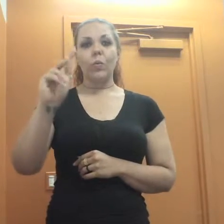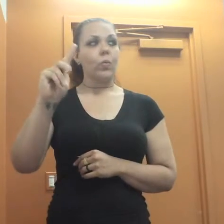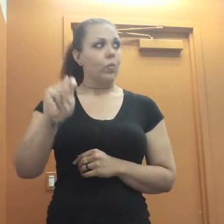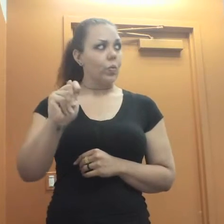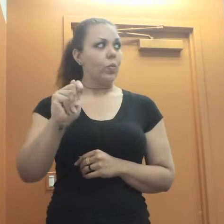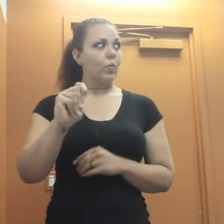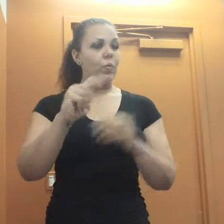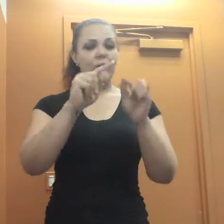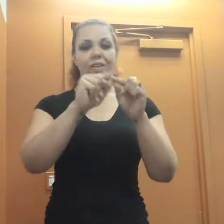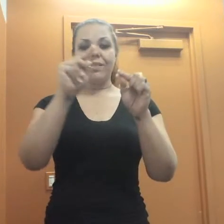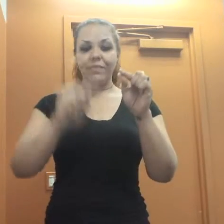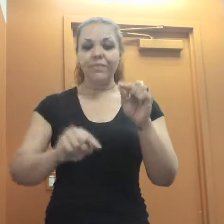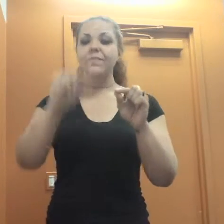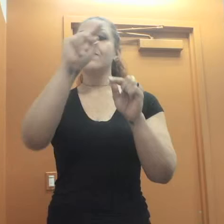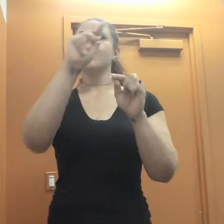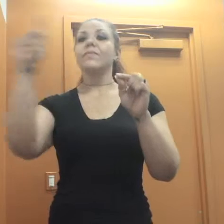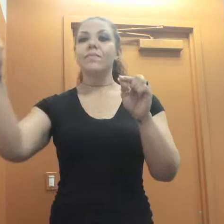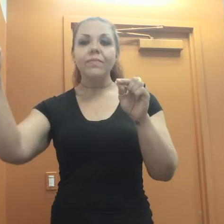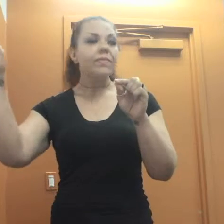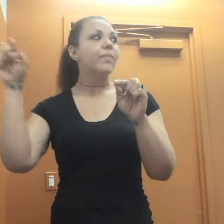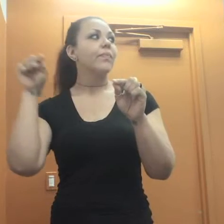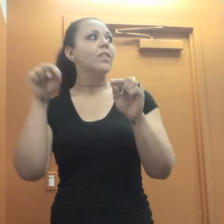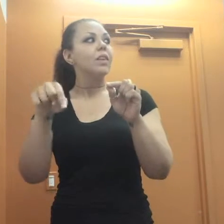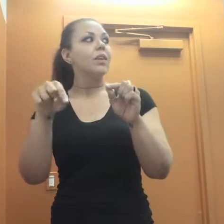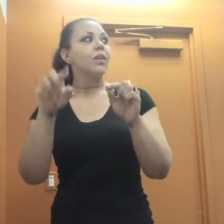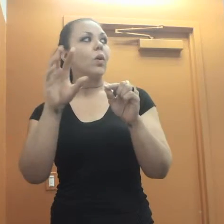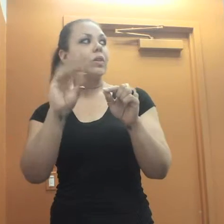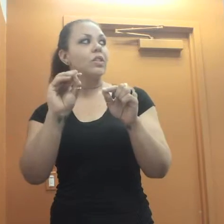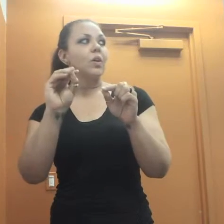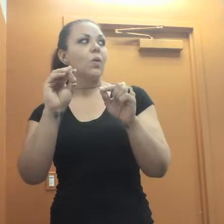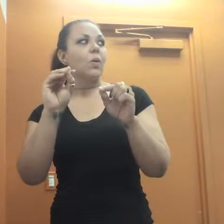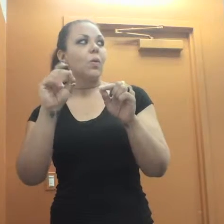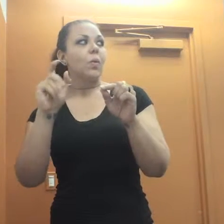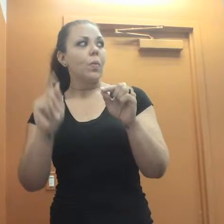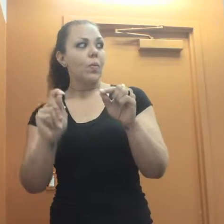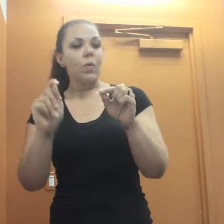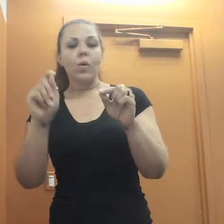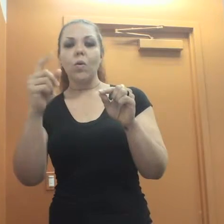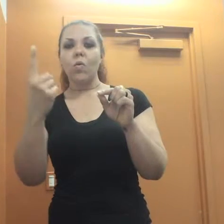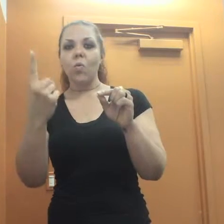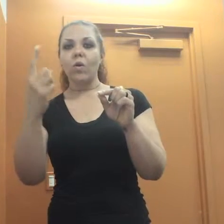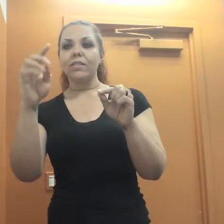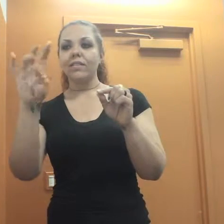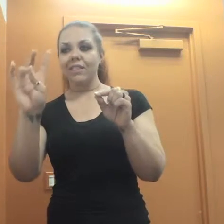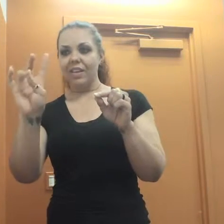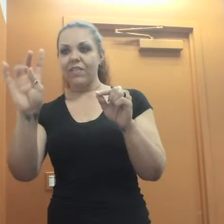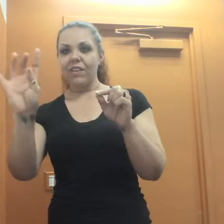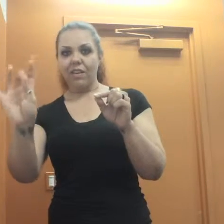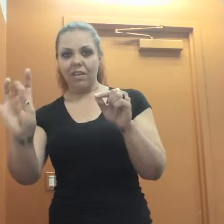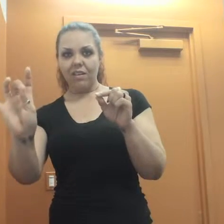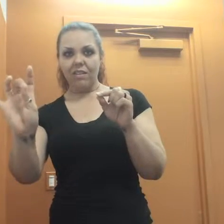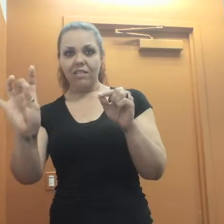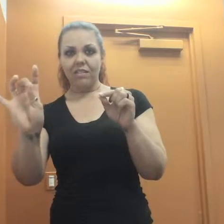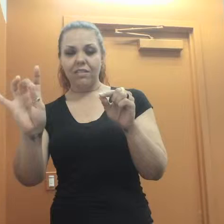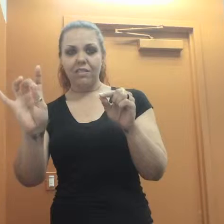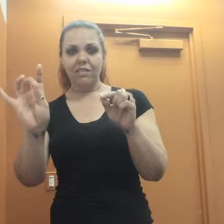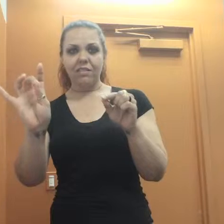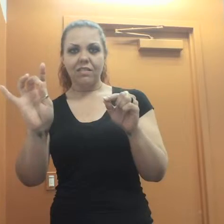or something. Since all calculators are different, there's no way for me to provide specific instructions on how to do this.